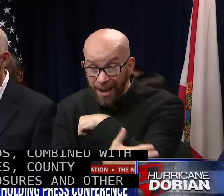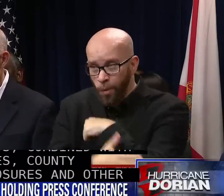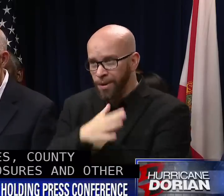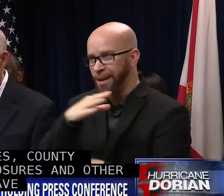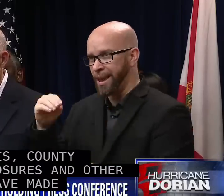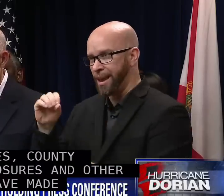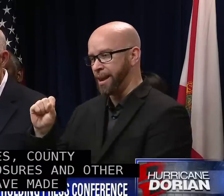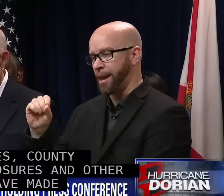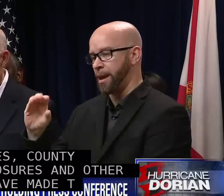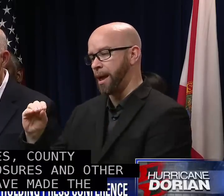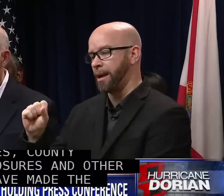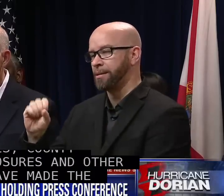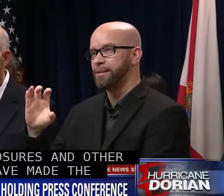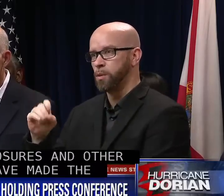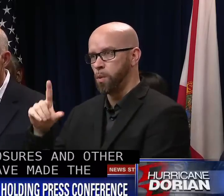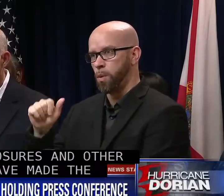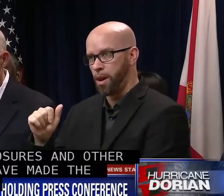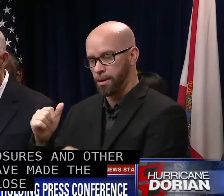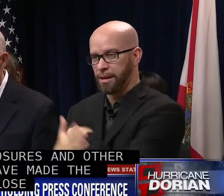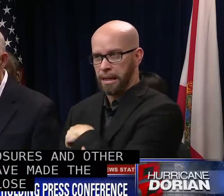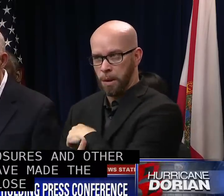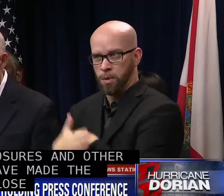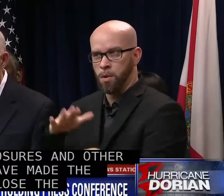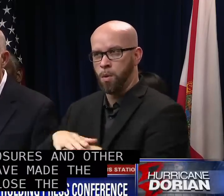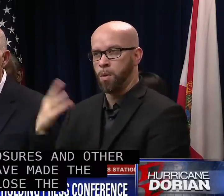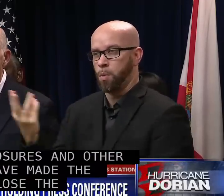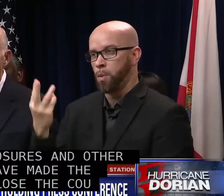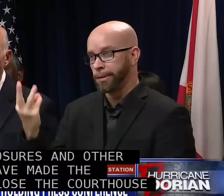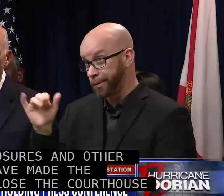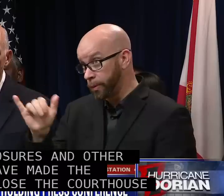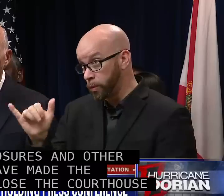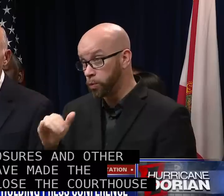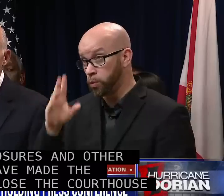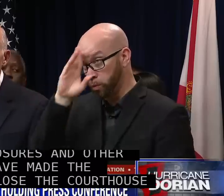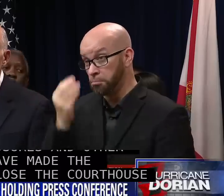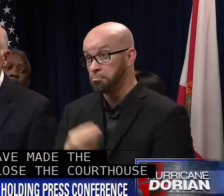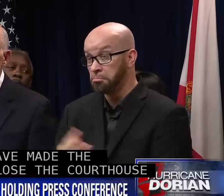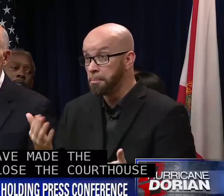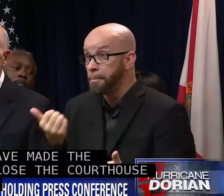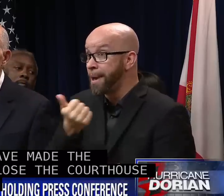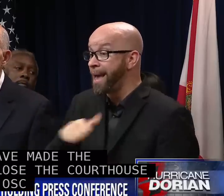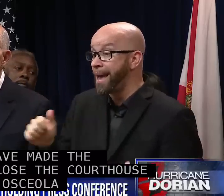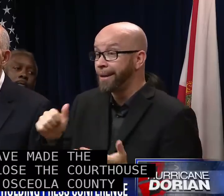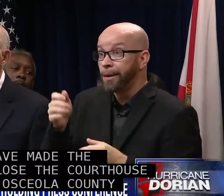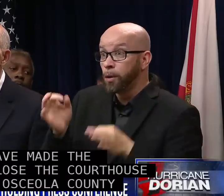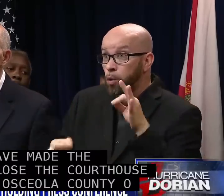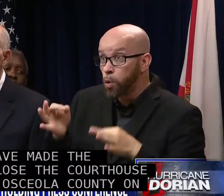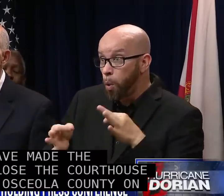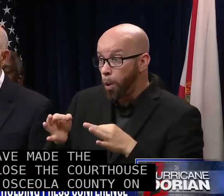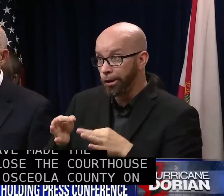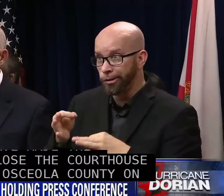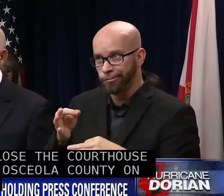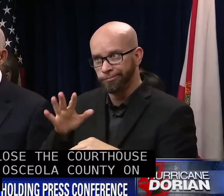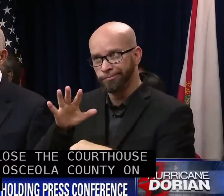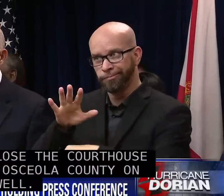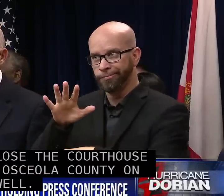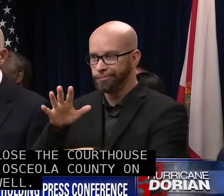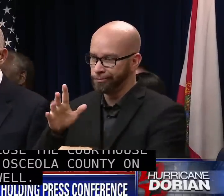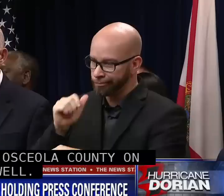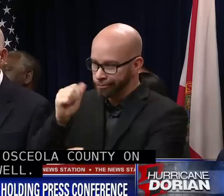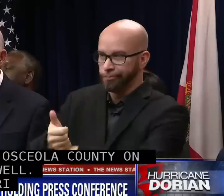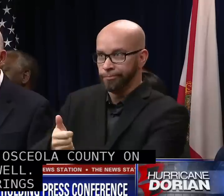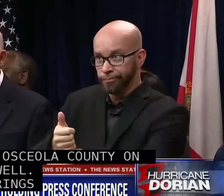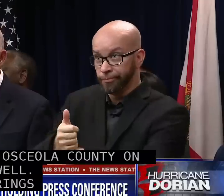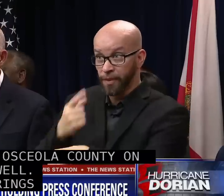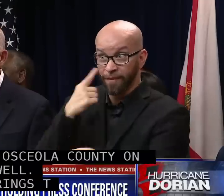Osceola County on Wednesday as well. All court hearings that were scheduled for both Tuesday and Wednesday have